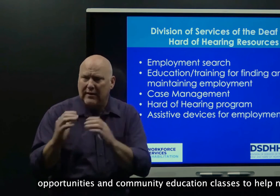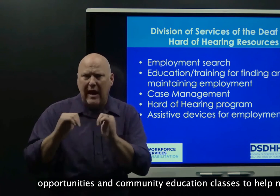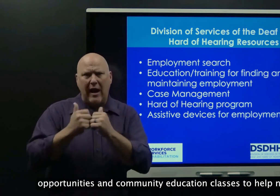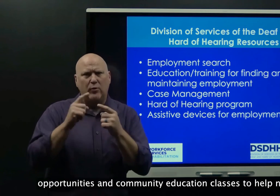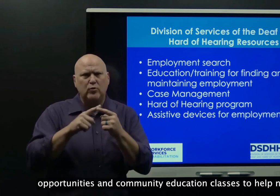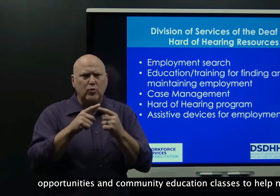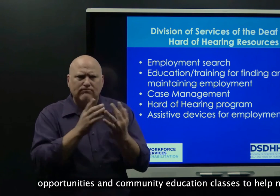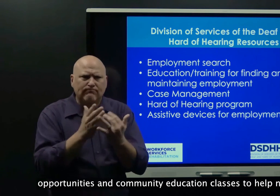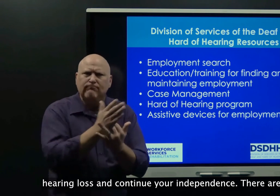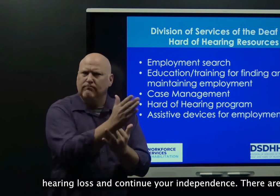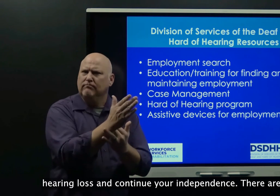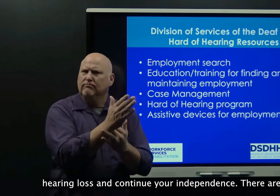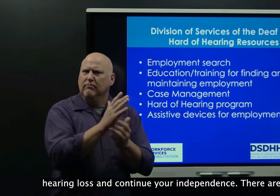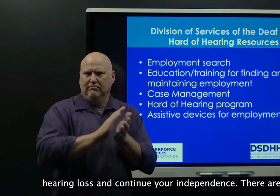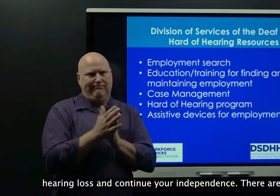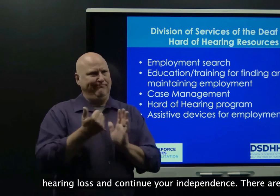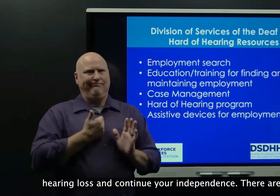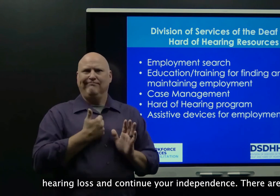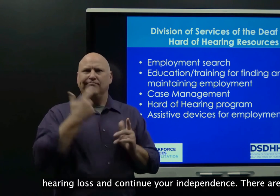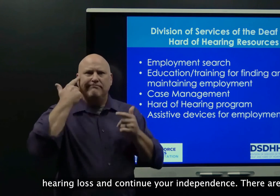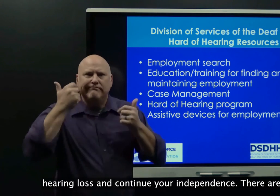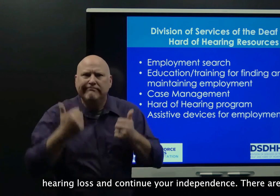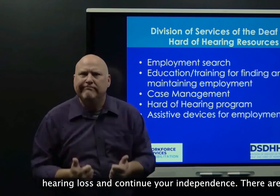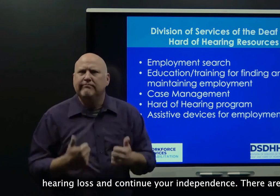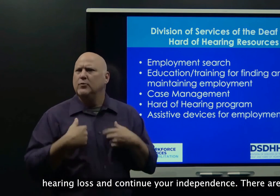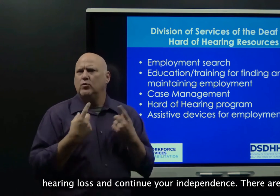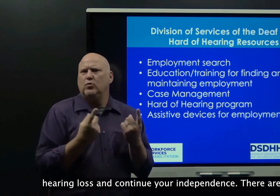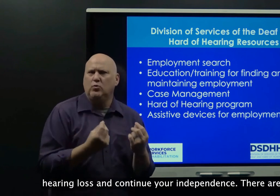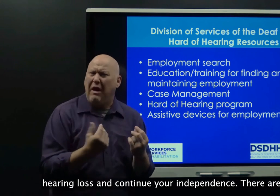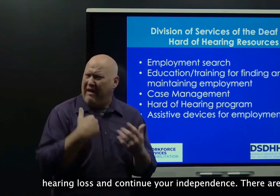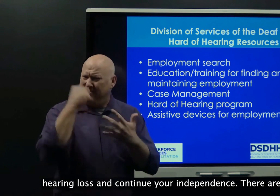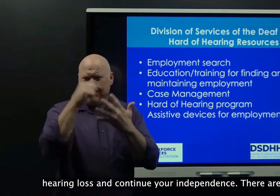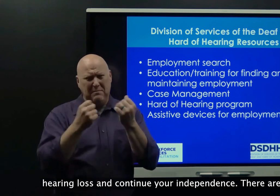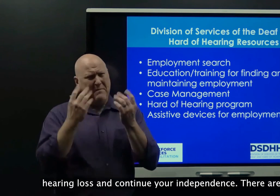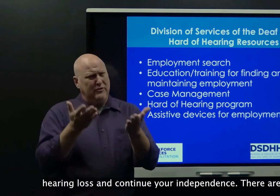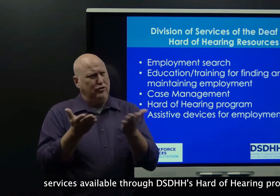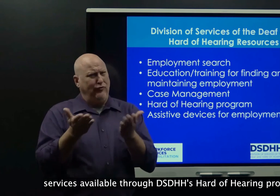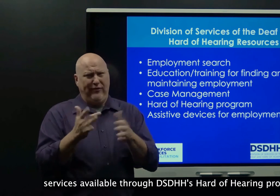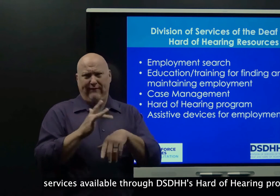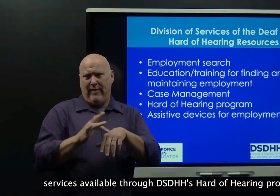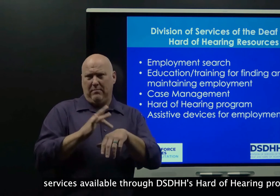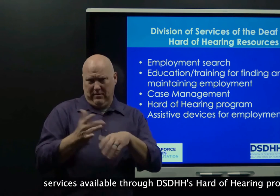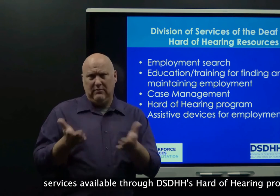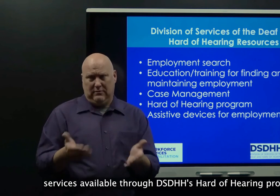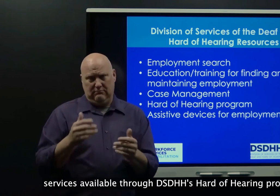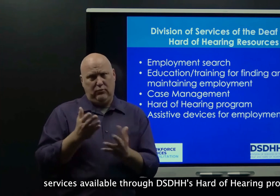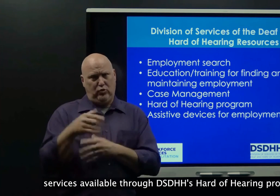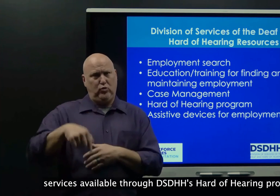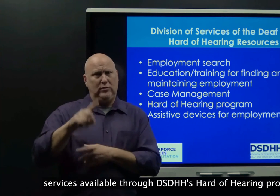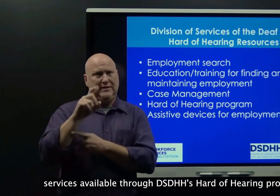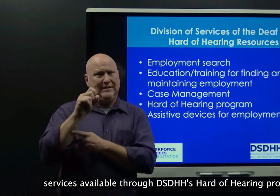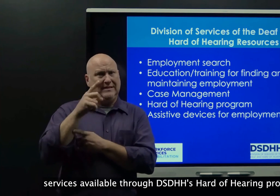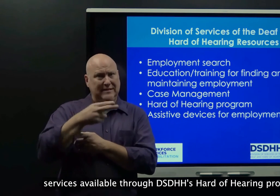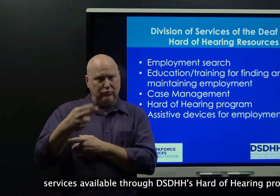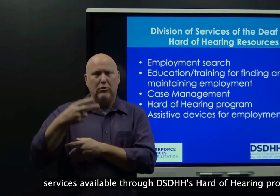to help navigate hearing loss and continue your independence. There are many services available through DSDHH's Hard of Hearing